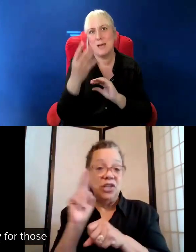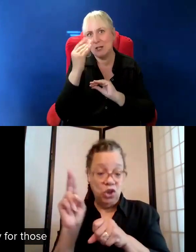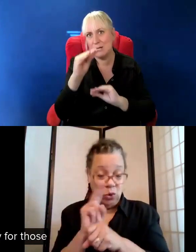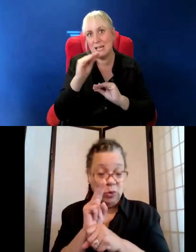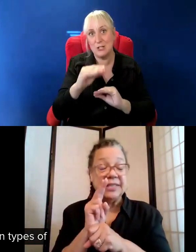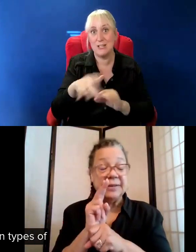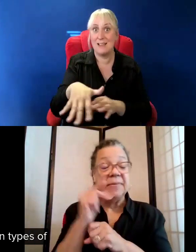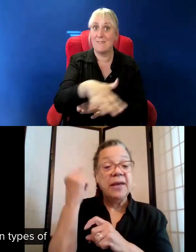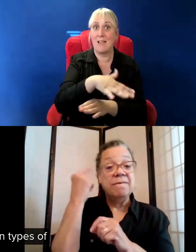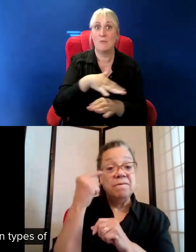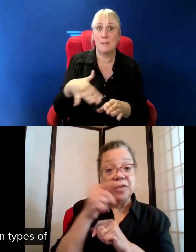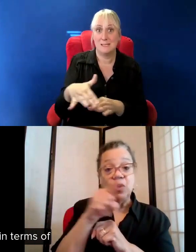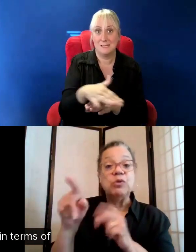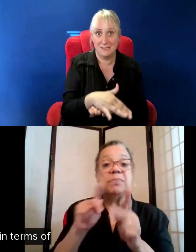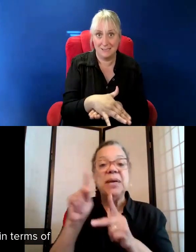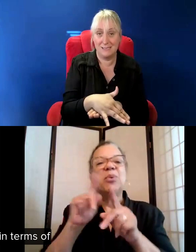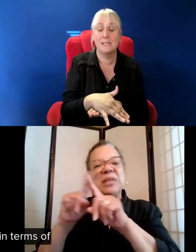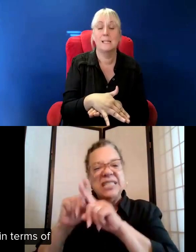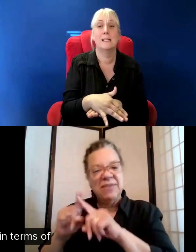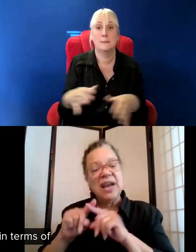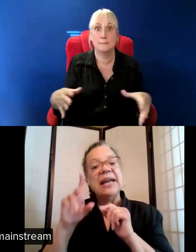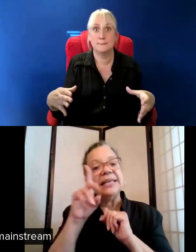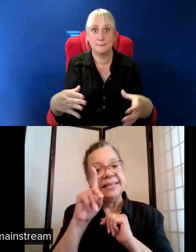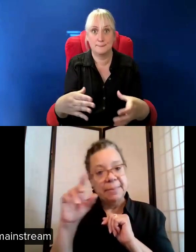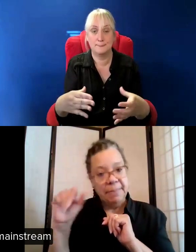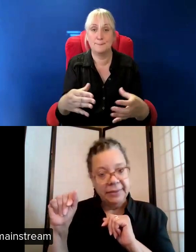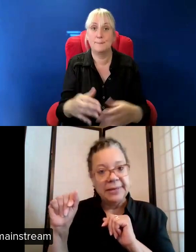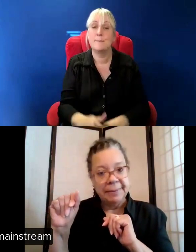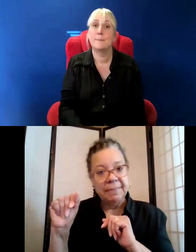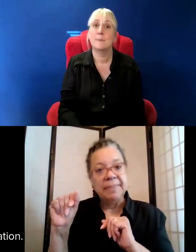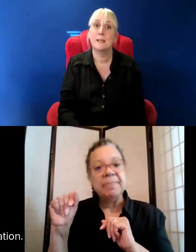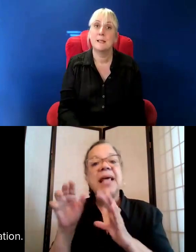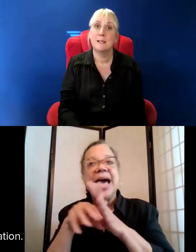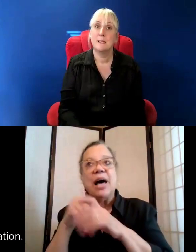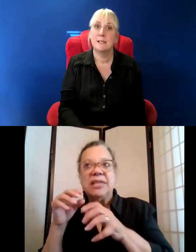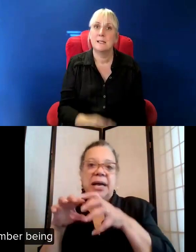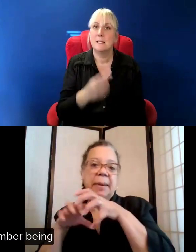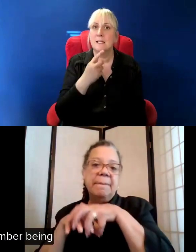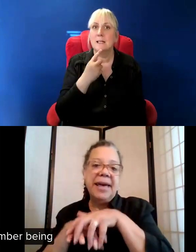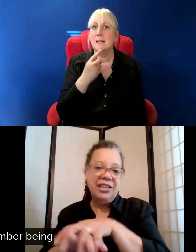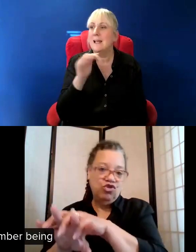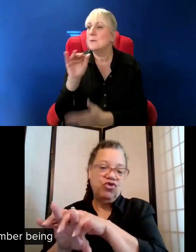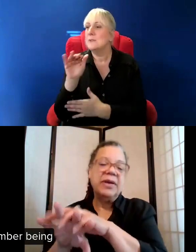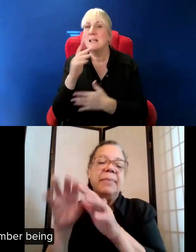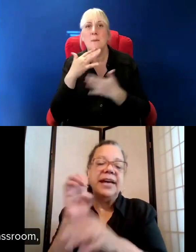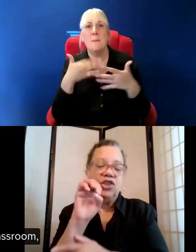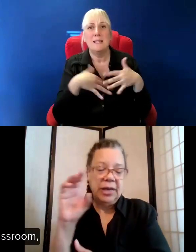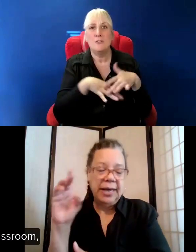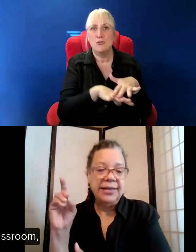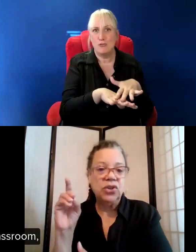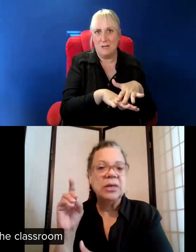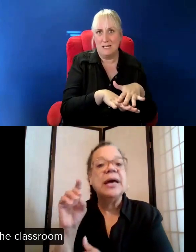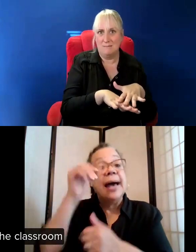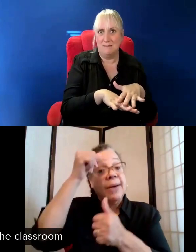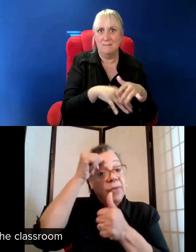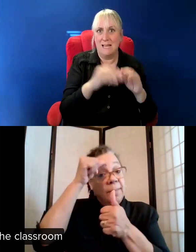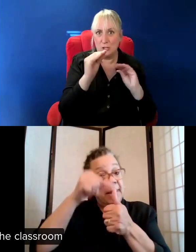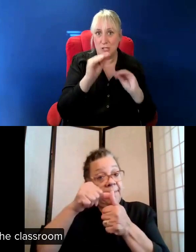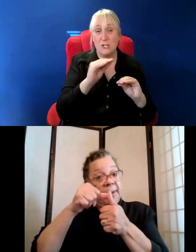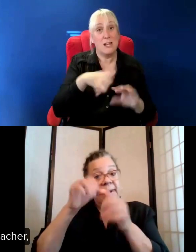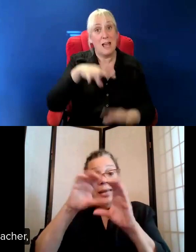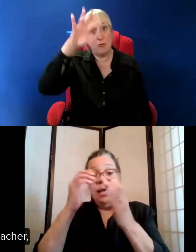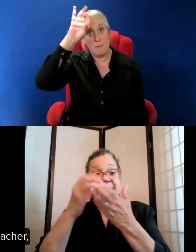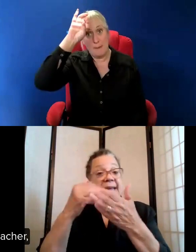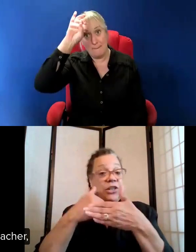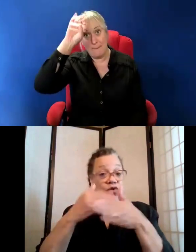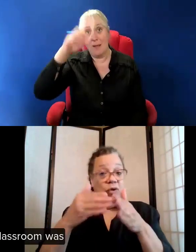particularly for those with certain types of disabilities in terms of outside of mainstream education. And I remember being in the classroom, at the top of the